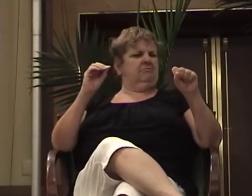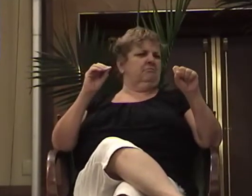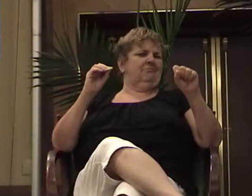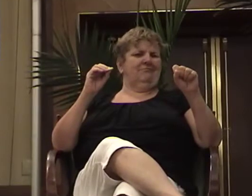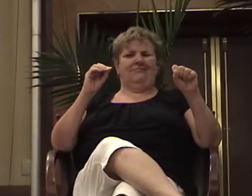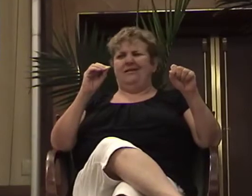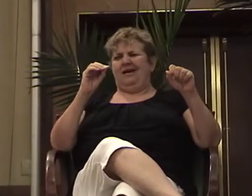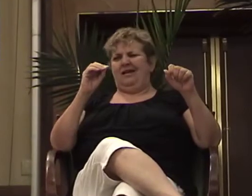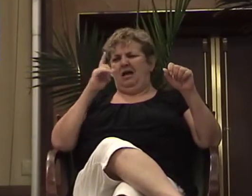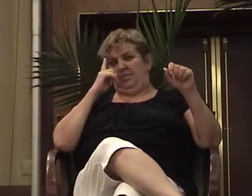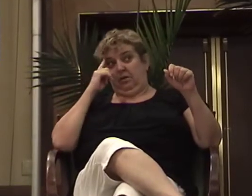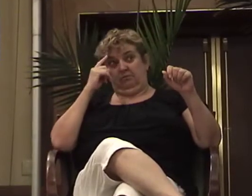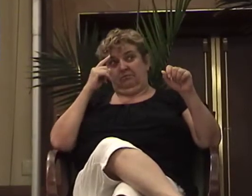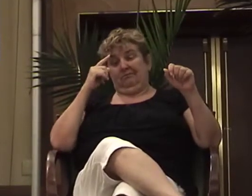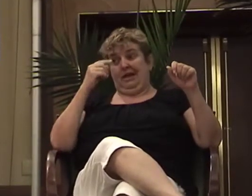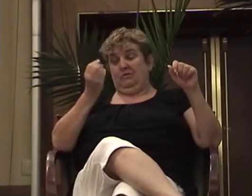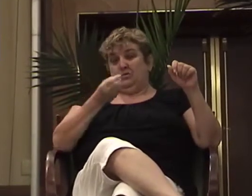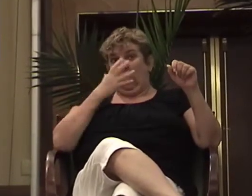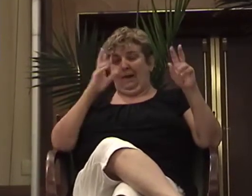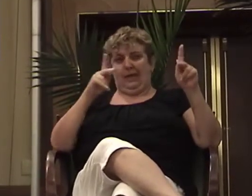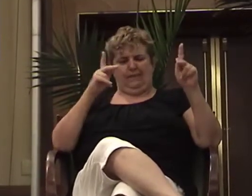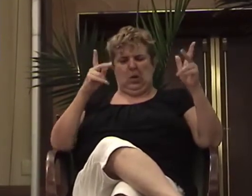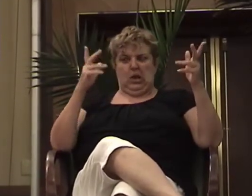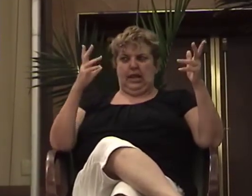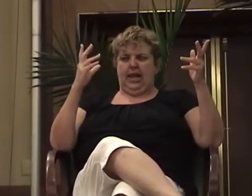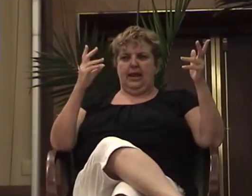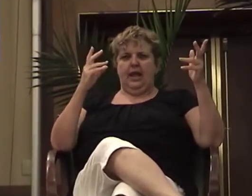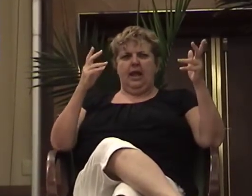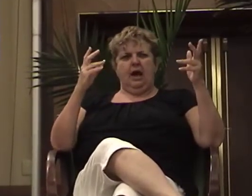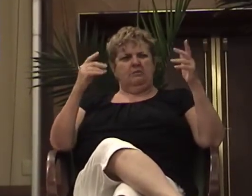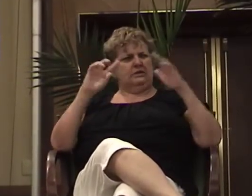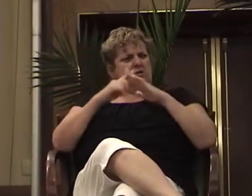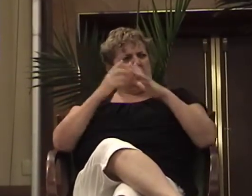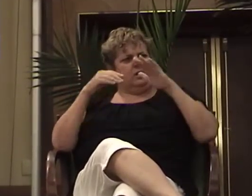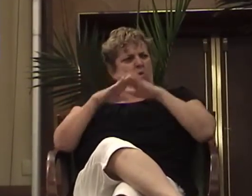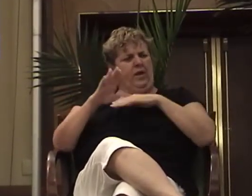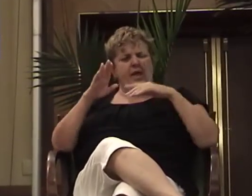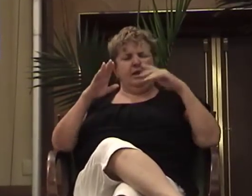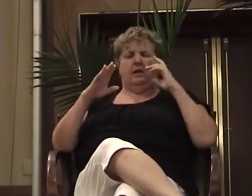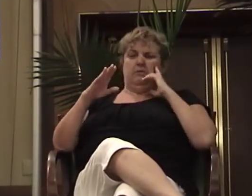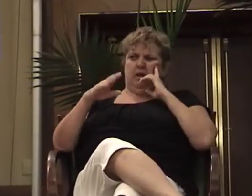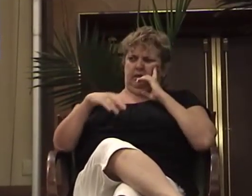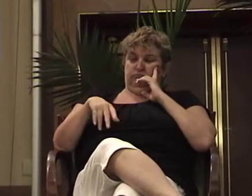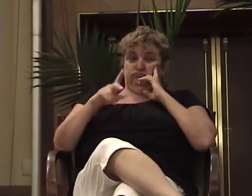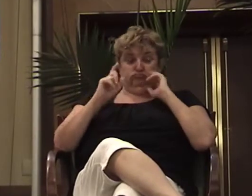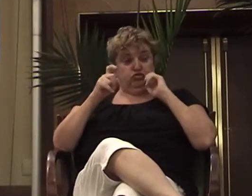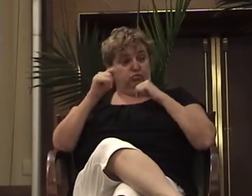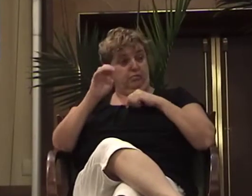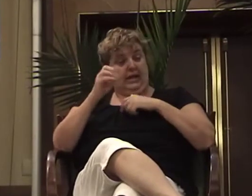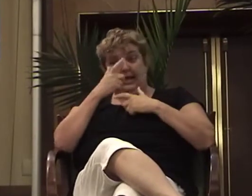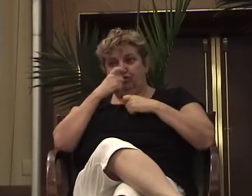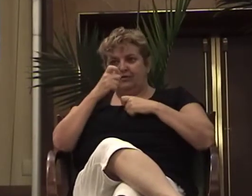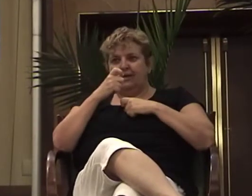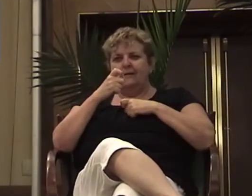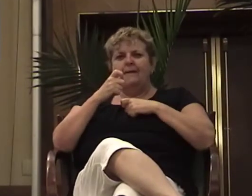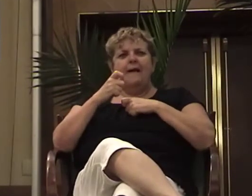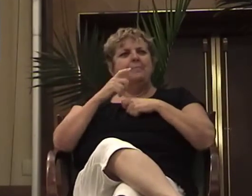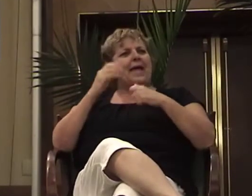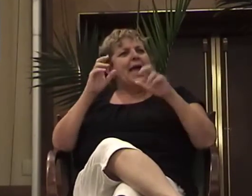walking up this walk with her. And people started reaching out their hands. They said, welcome. Welcome. Some guy was playing the guitar.